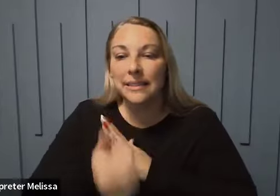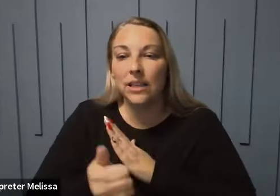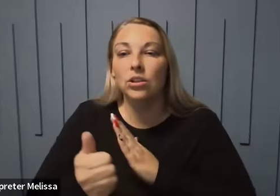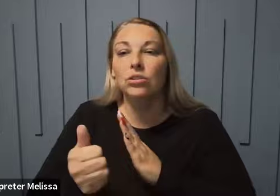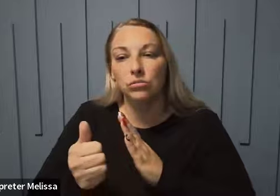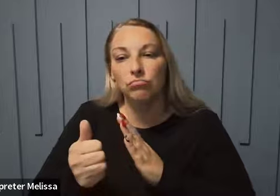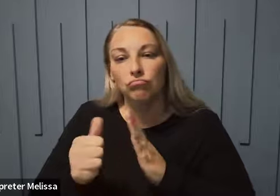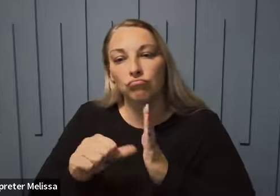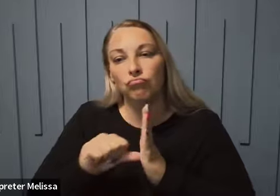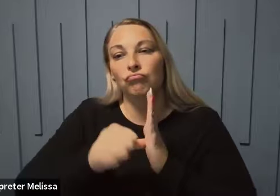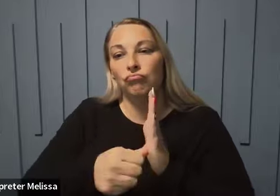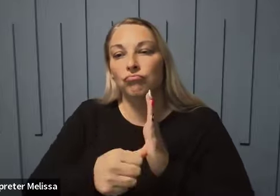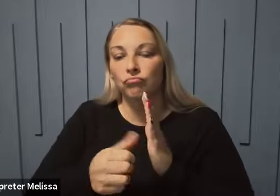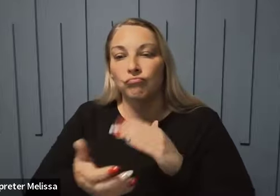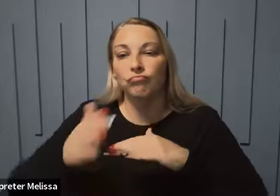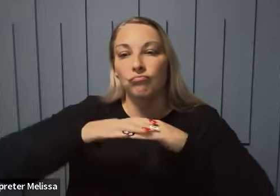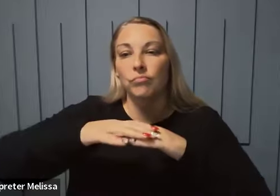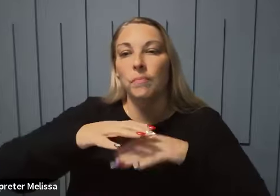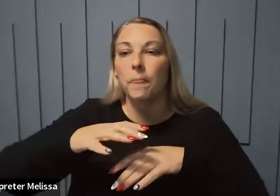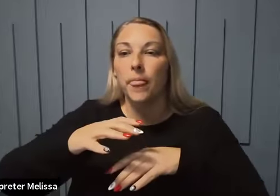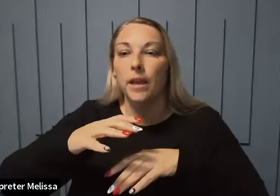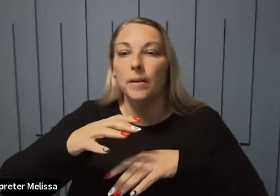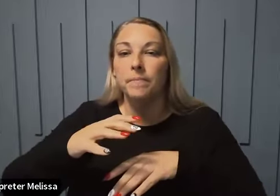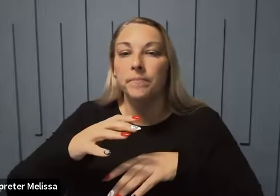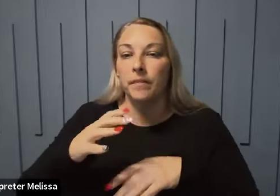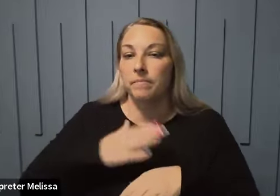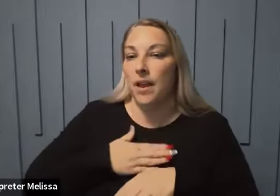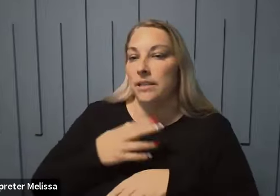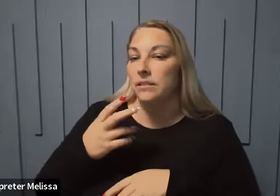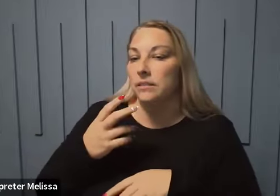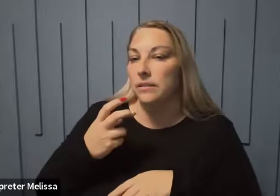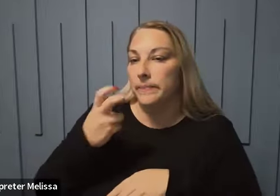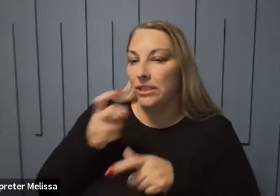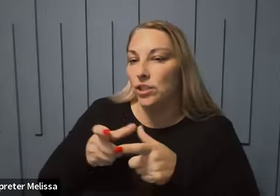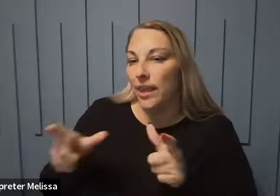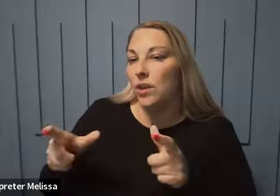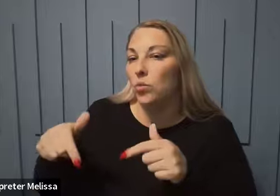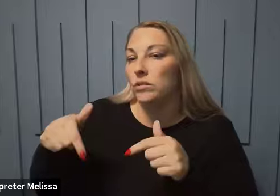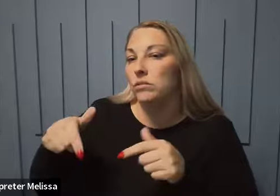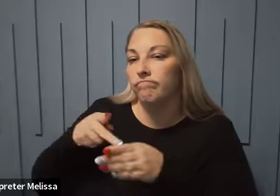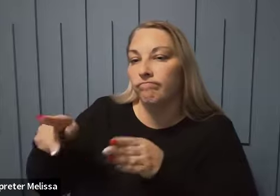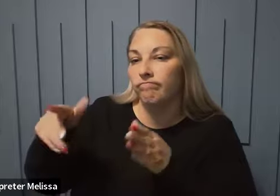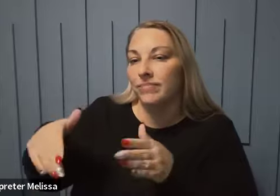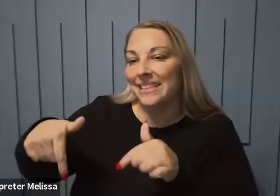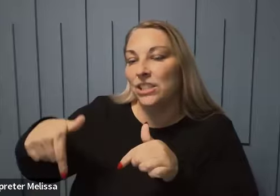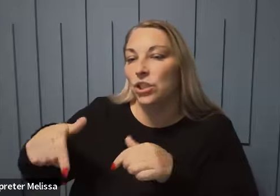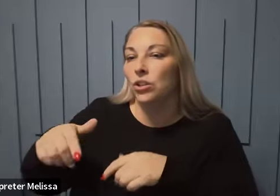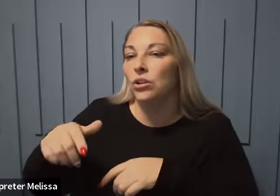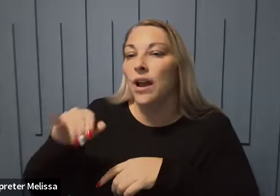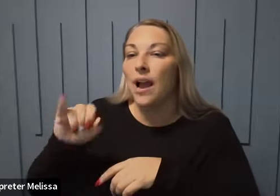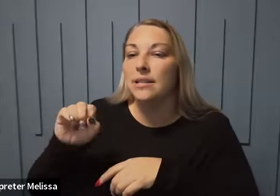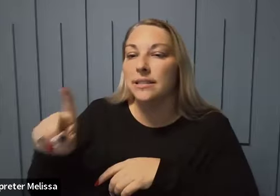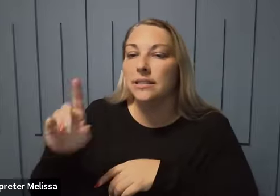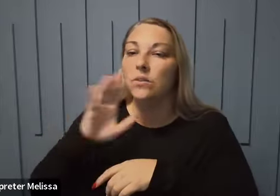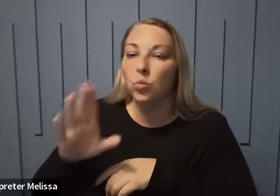sound production. My speech language pathologists here at ISD will often use Cued American English with speech and